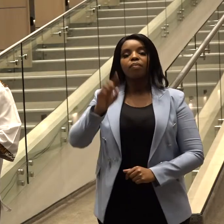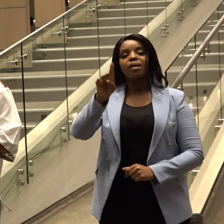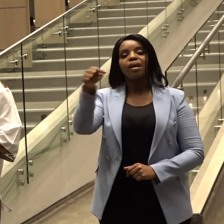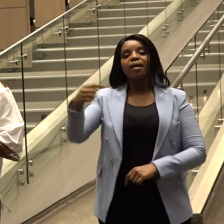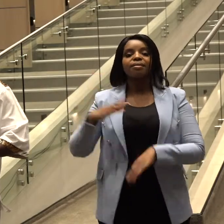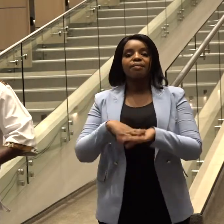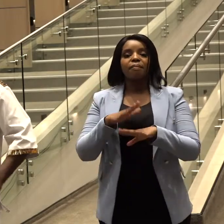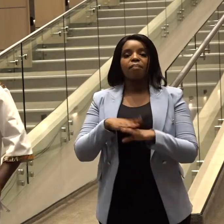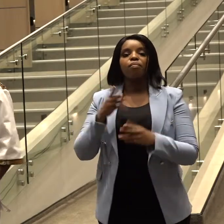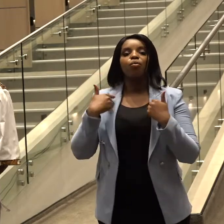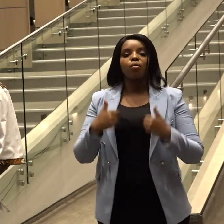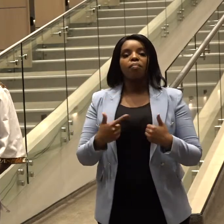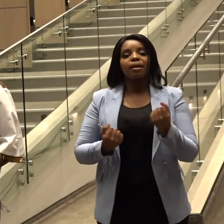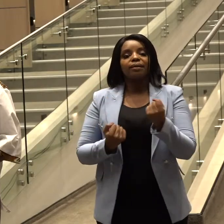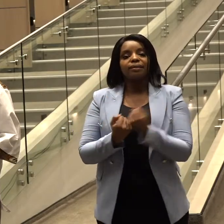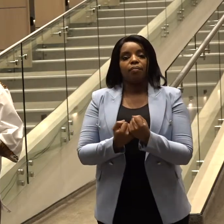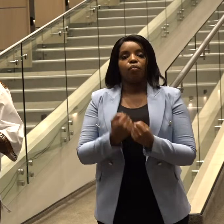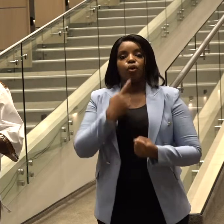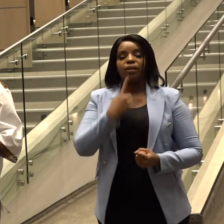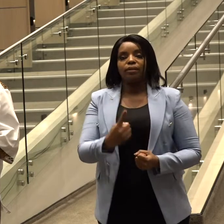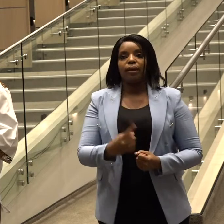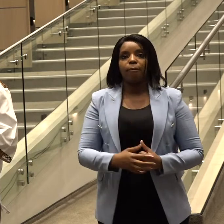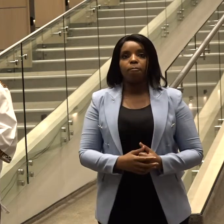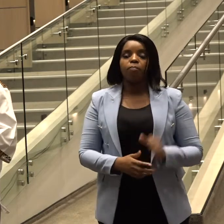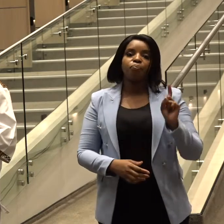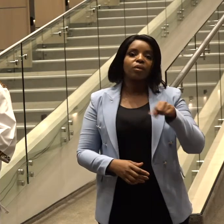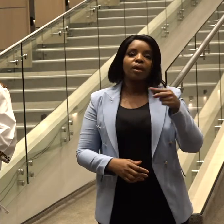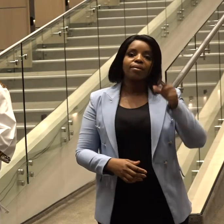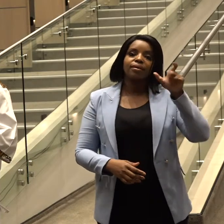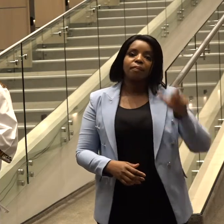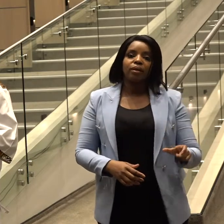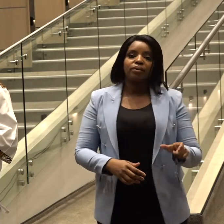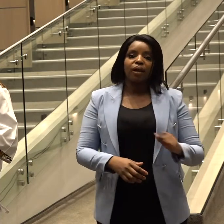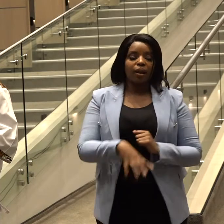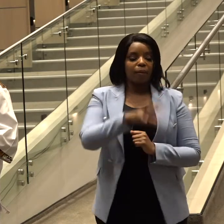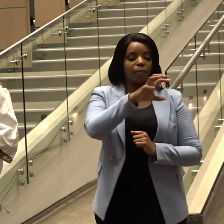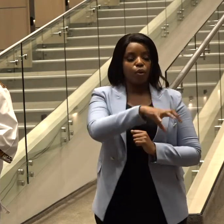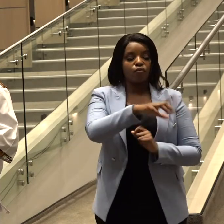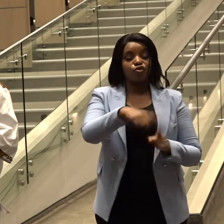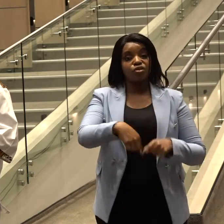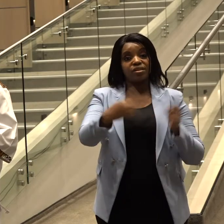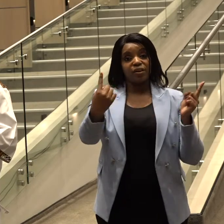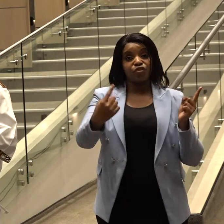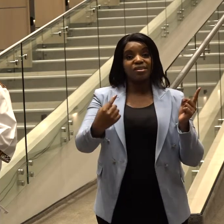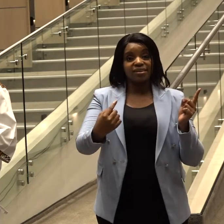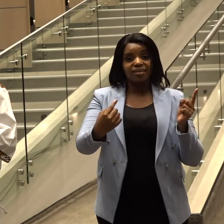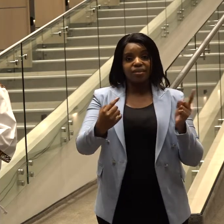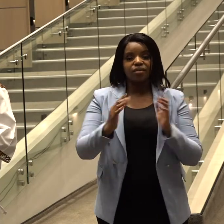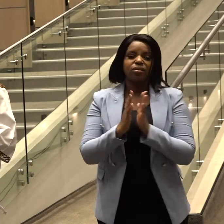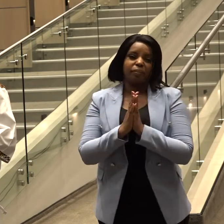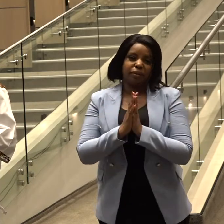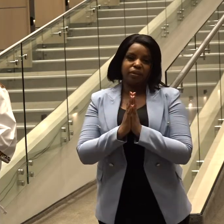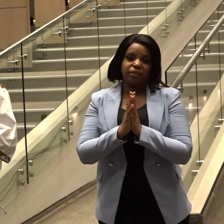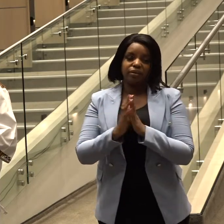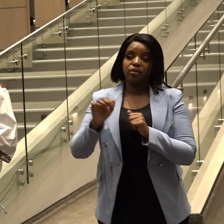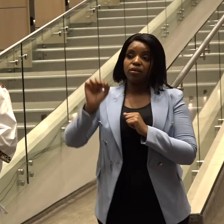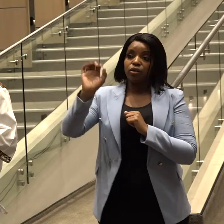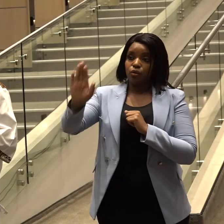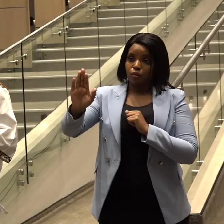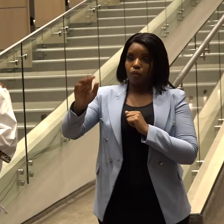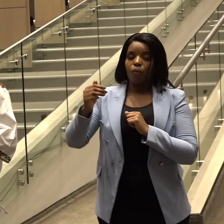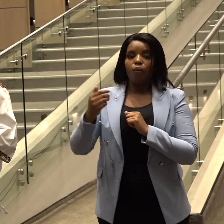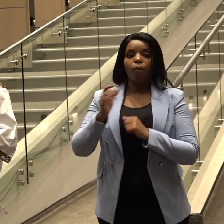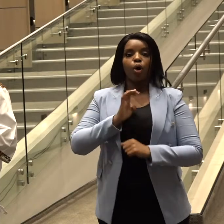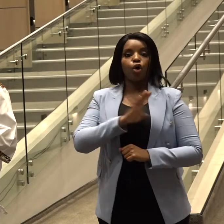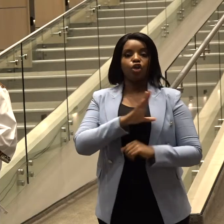one I support the statement where somebody in other provinces may you please include us in your comment or